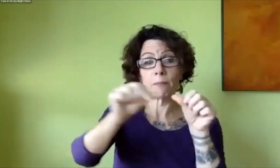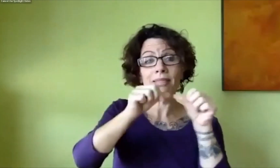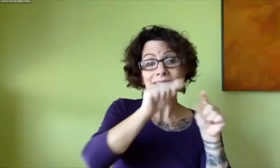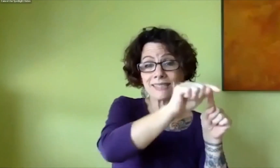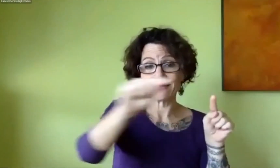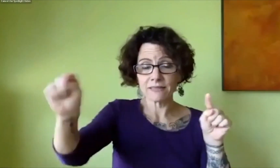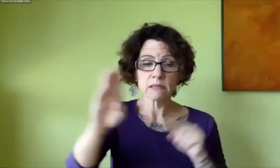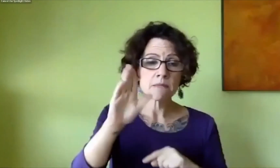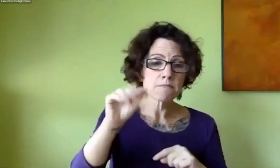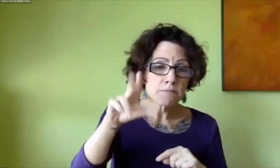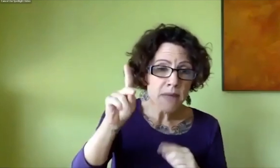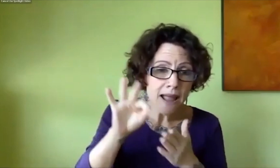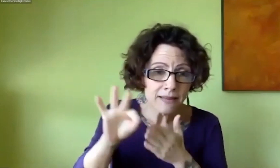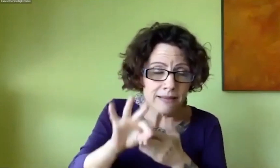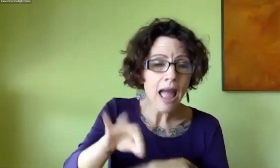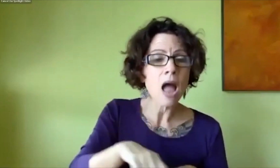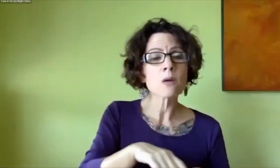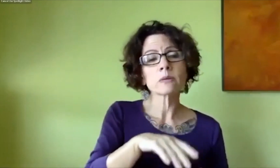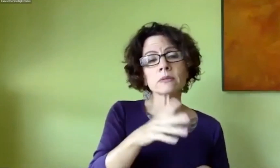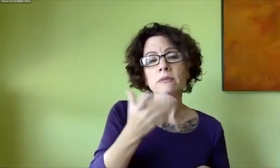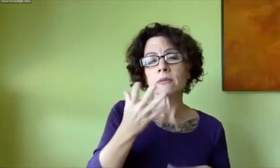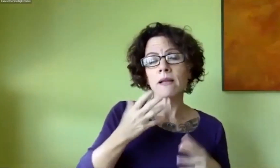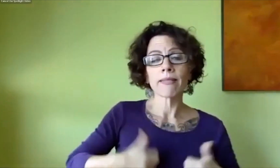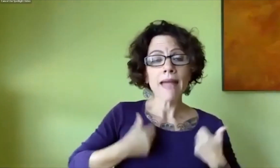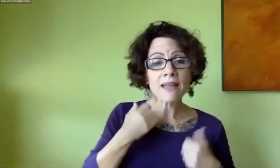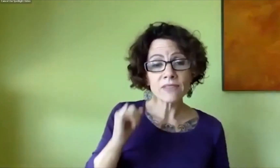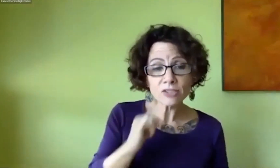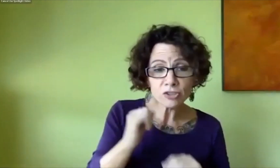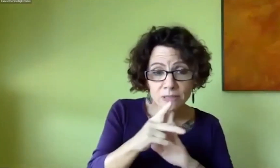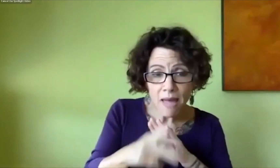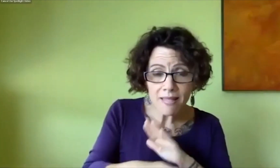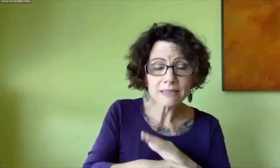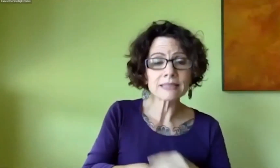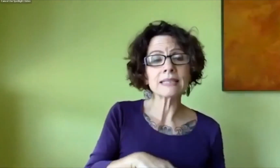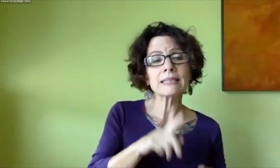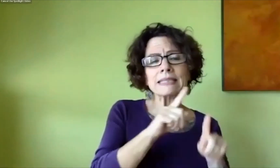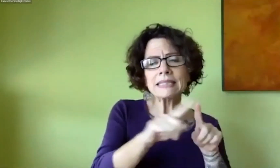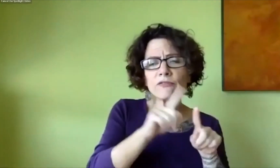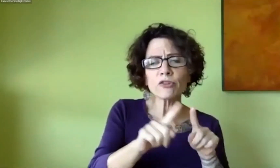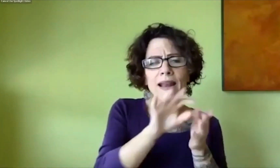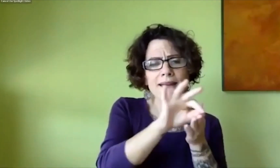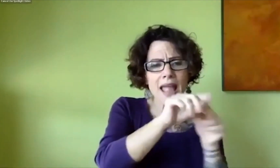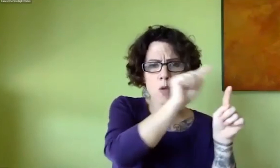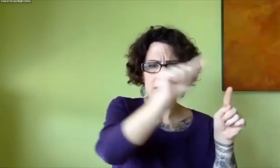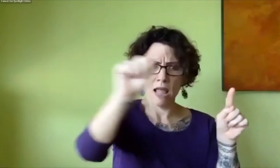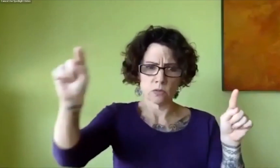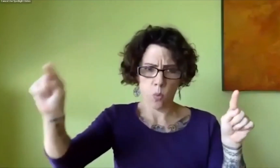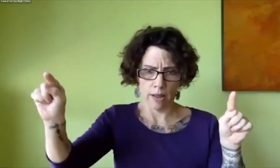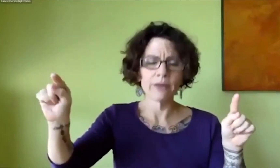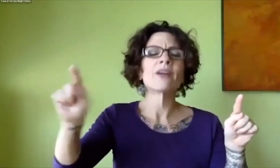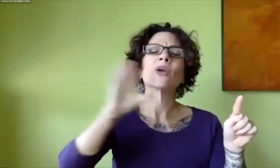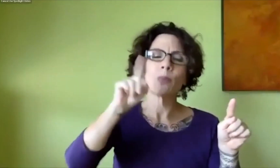in different areas like a bank account, life insurance policy, in